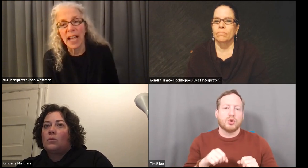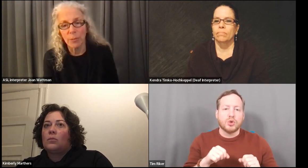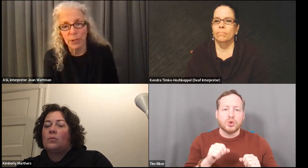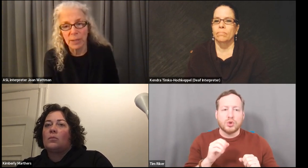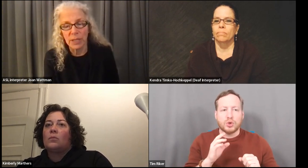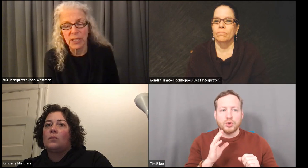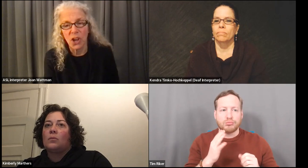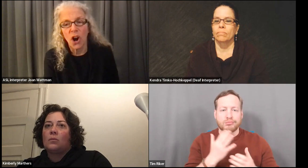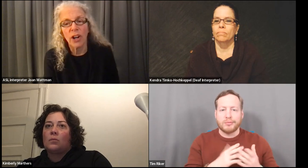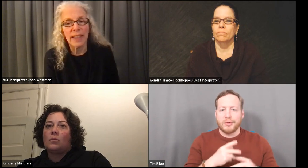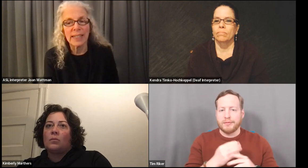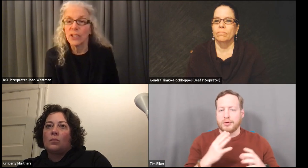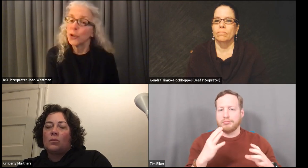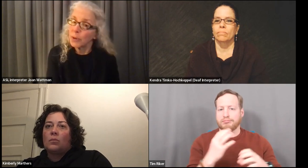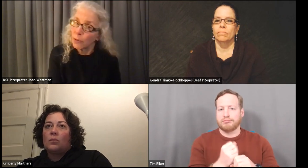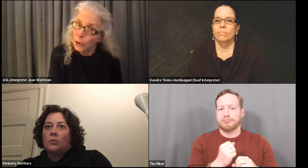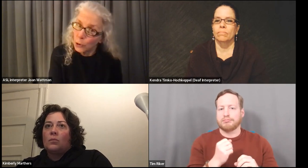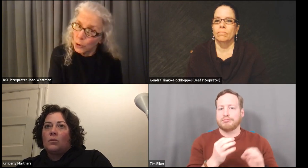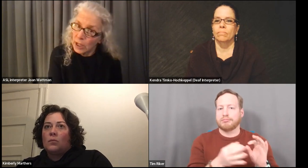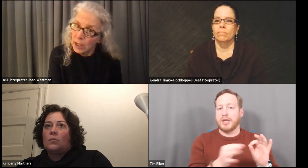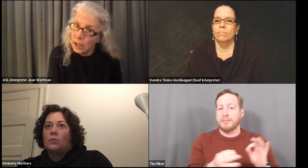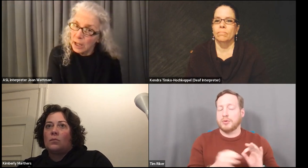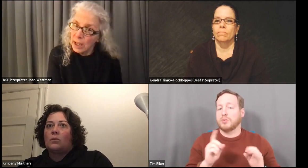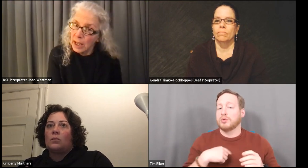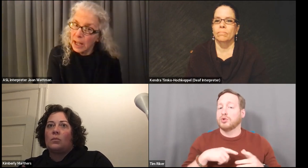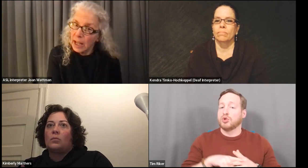and the guiding principles are things that should be reviewed.